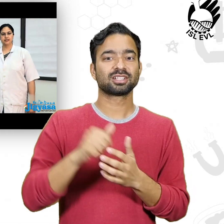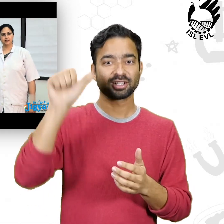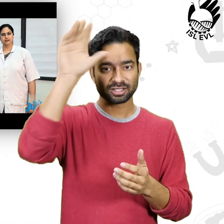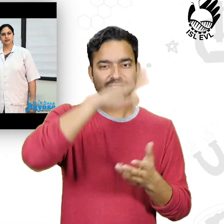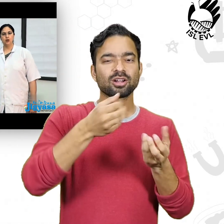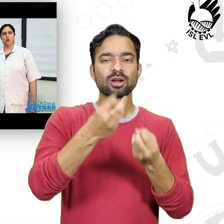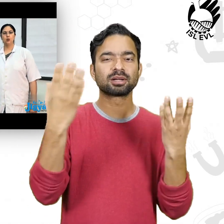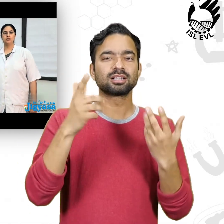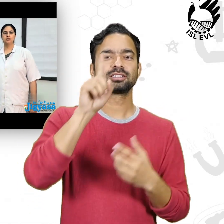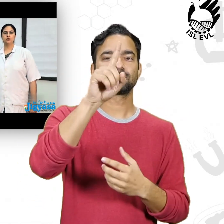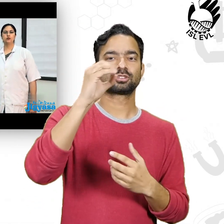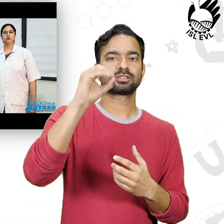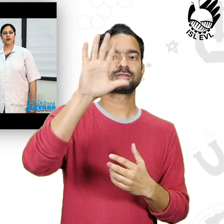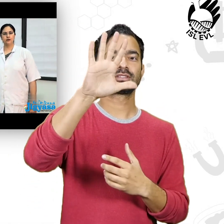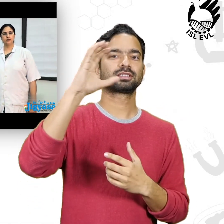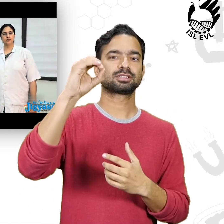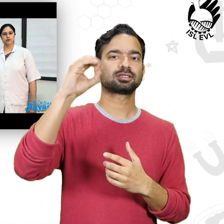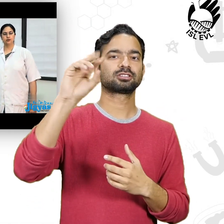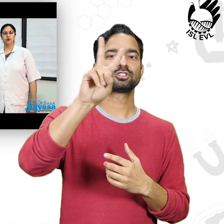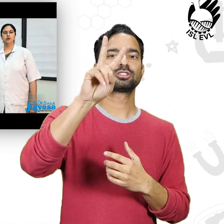Indian Standard